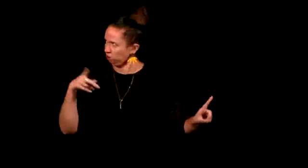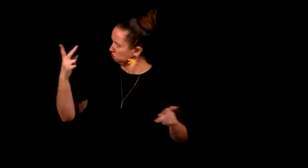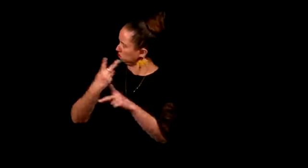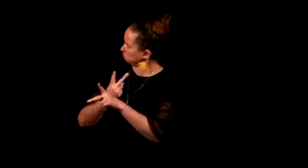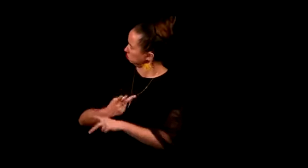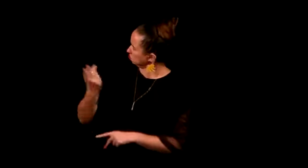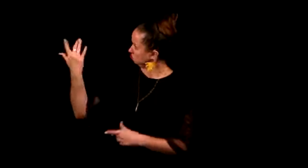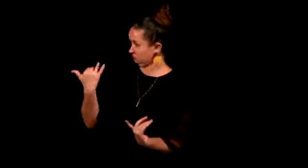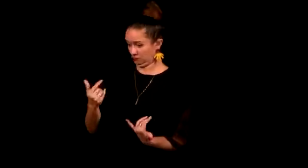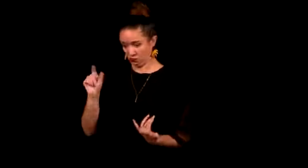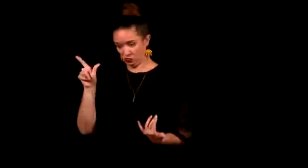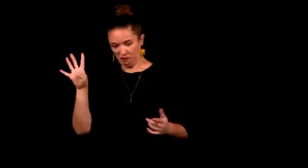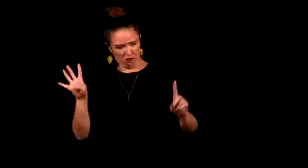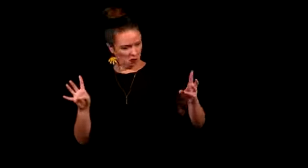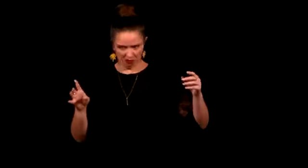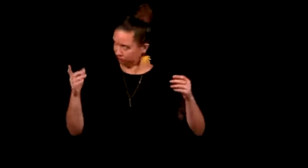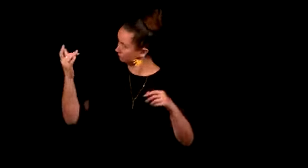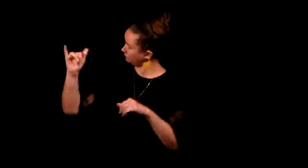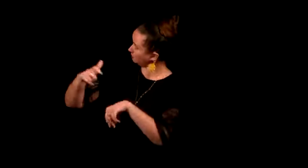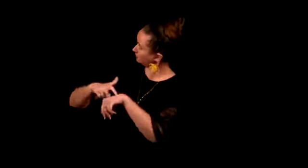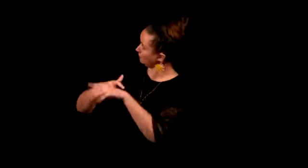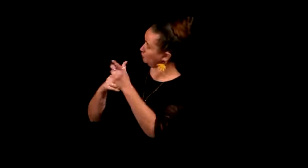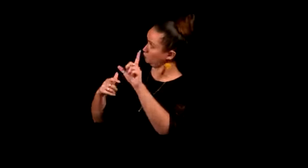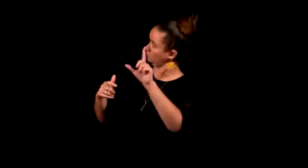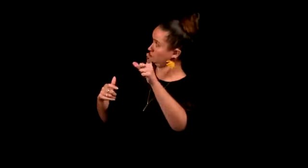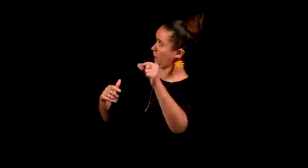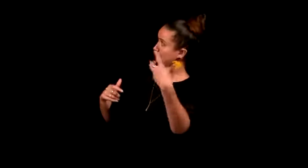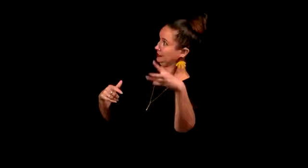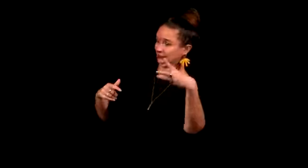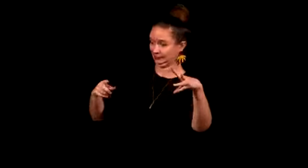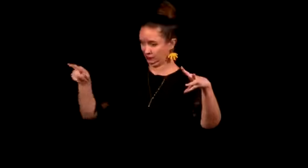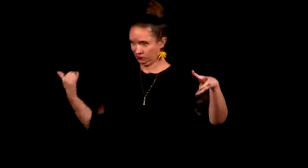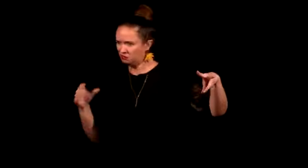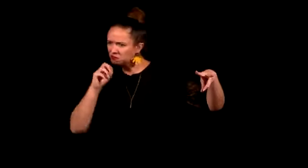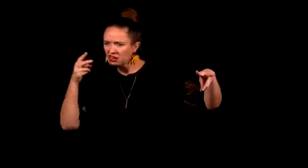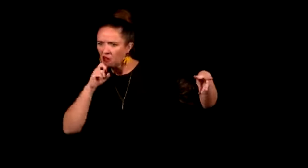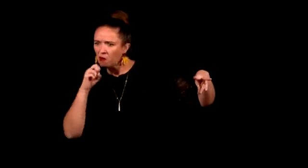nobody saw all of the work that went up to it, all the time. I mean,